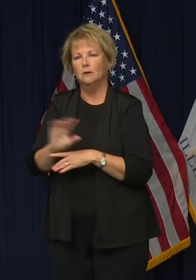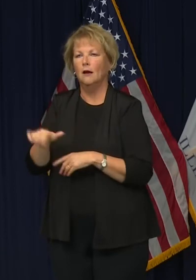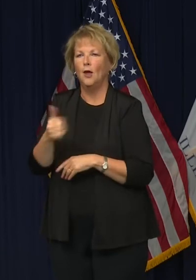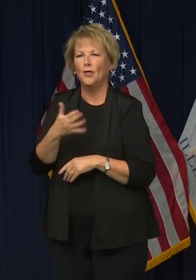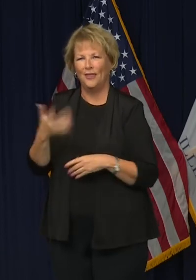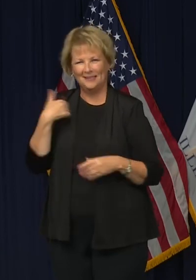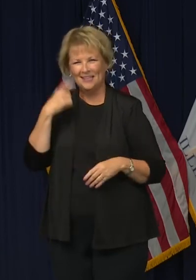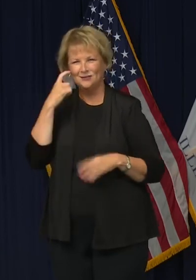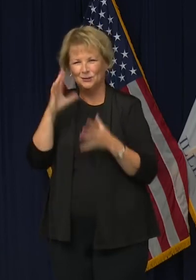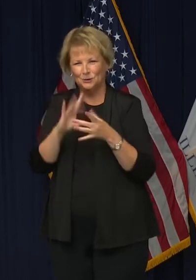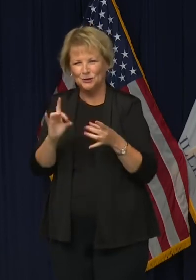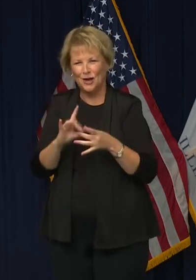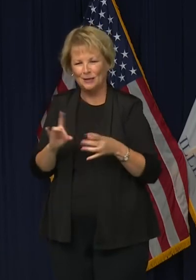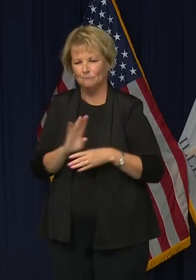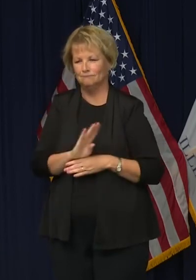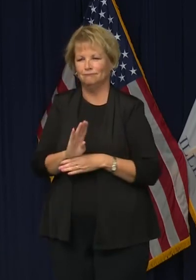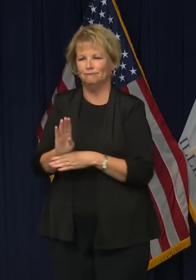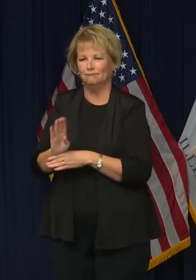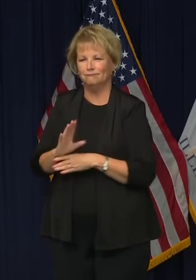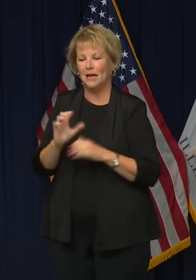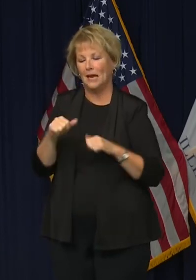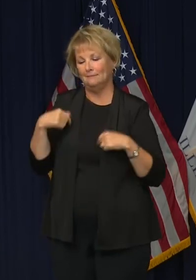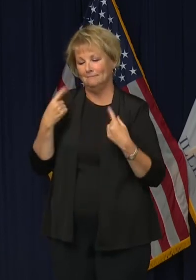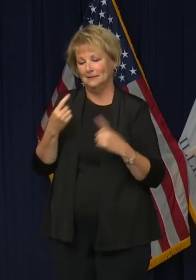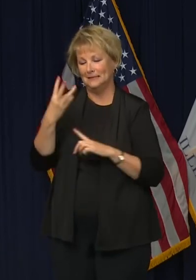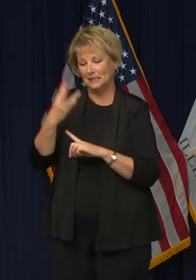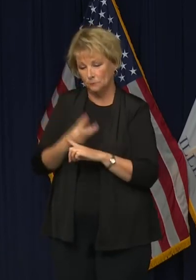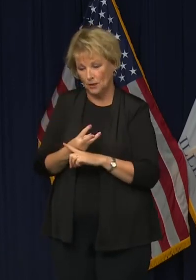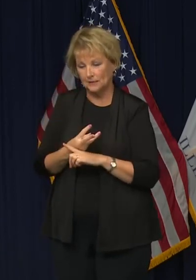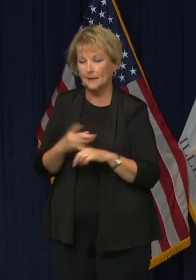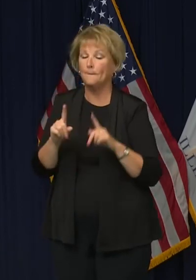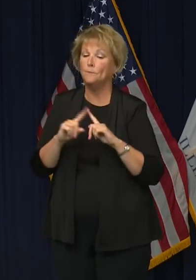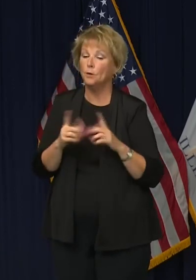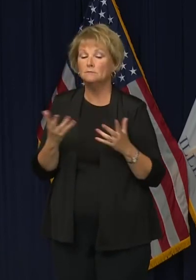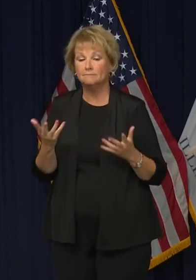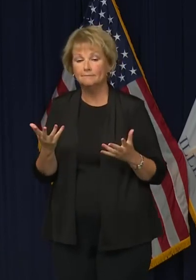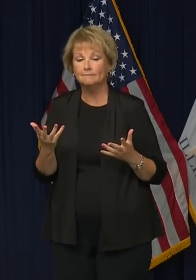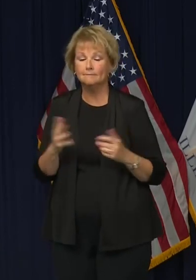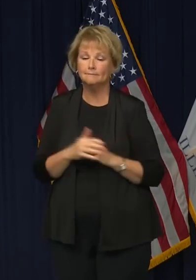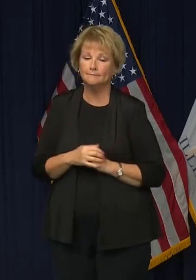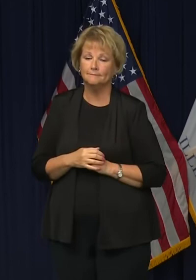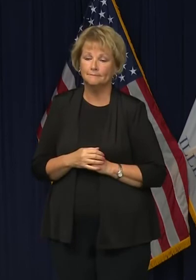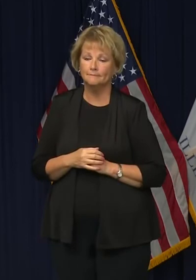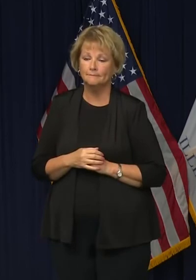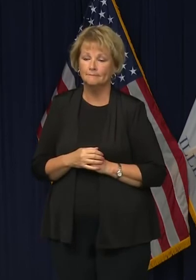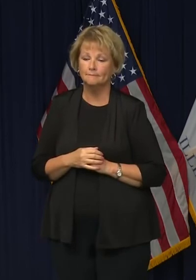you've heard me talk about today and over the last 6 months. But look, I